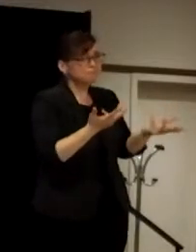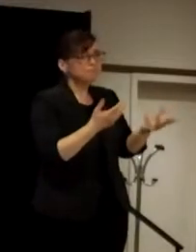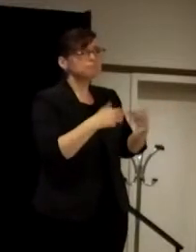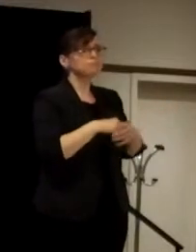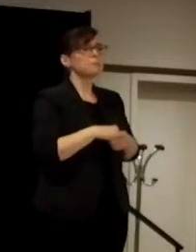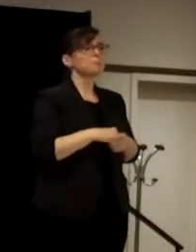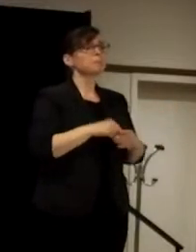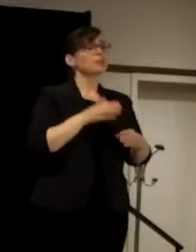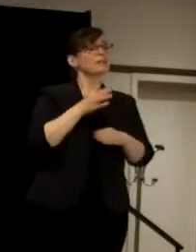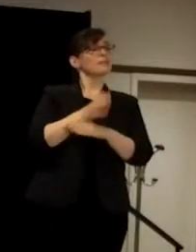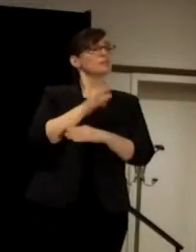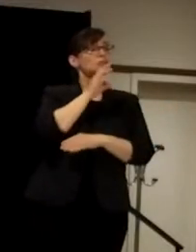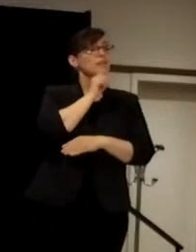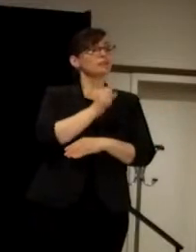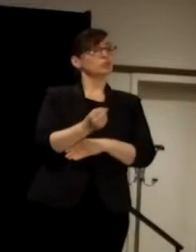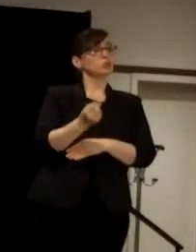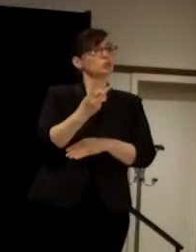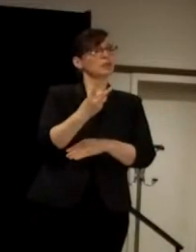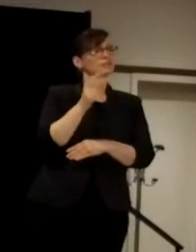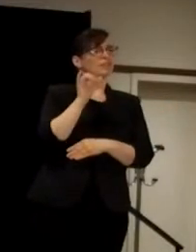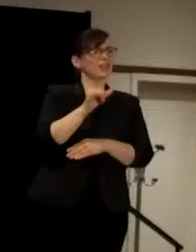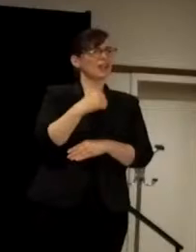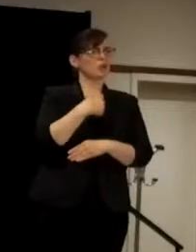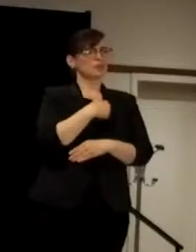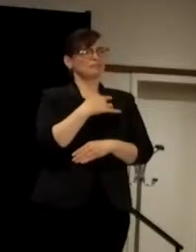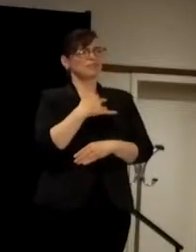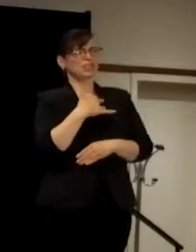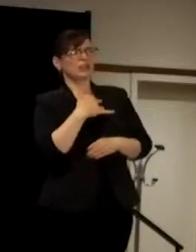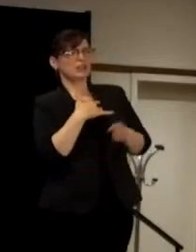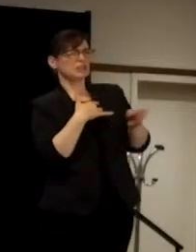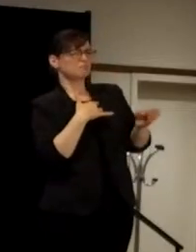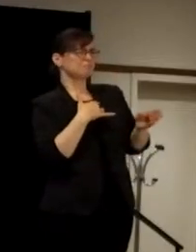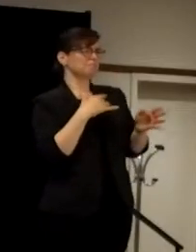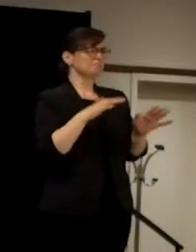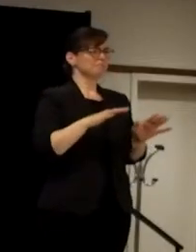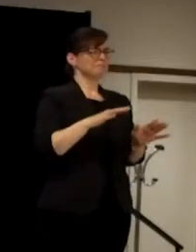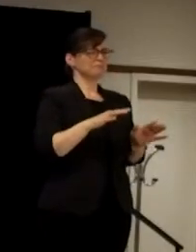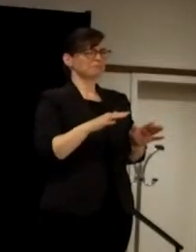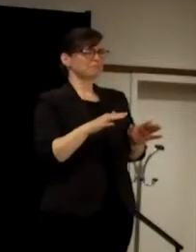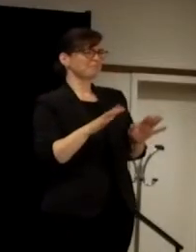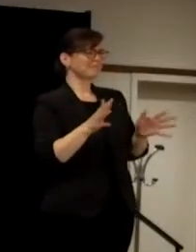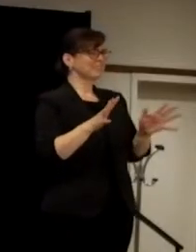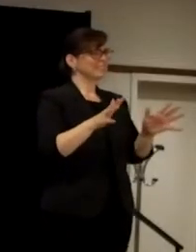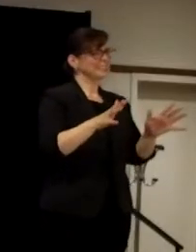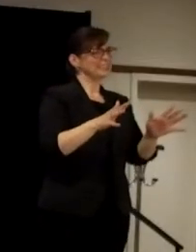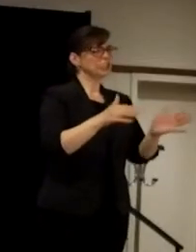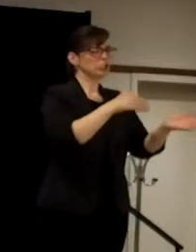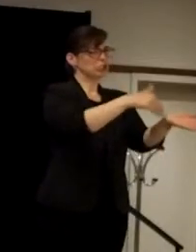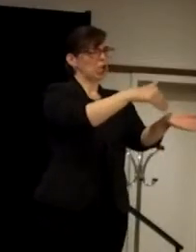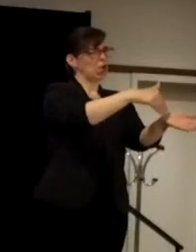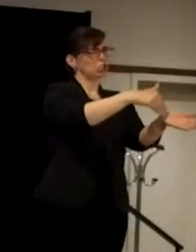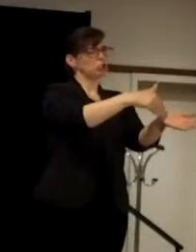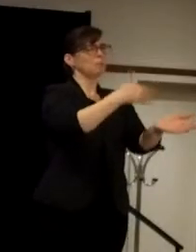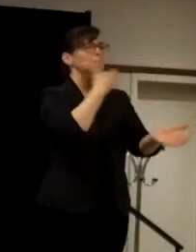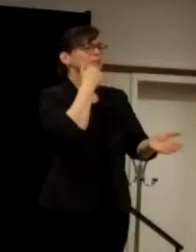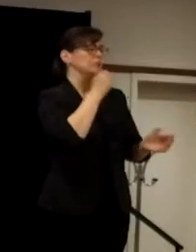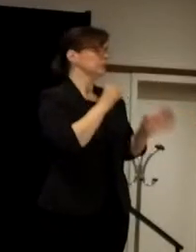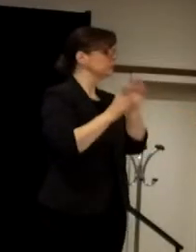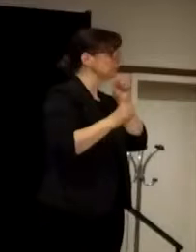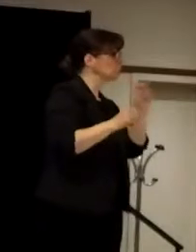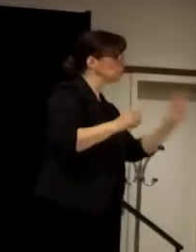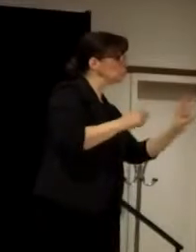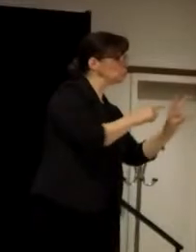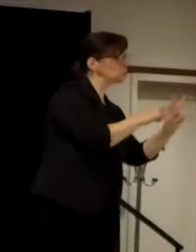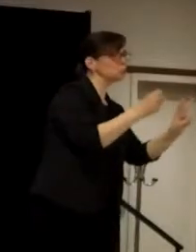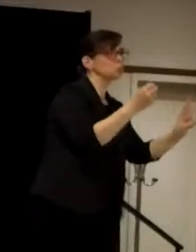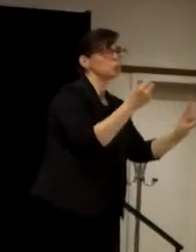12 to 15-year-old demographic. I think once you're talking about little ones, the doctors and the pediatricians need to be the